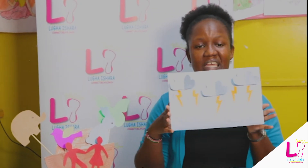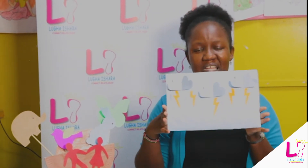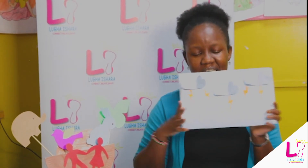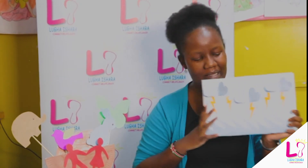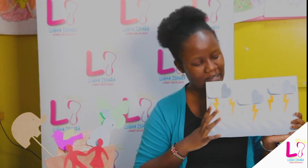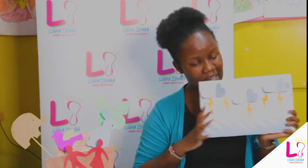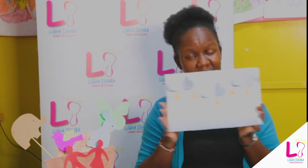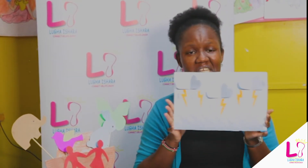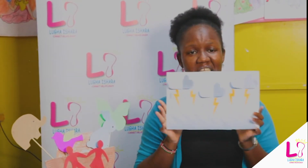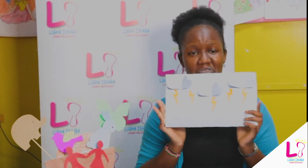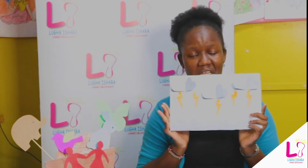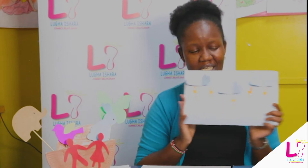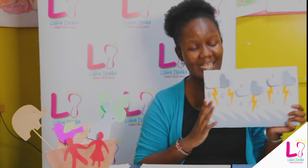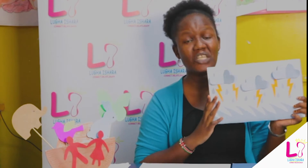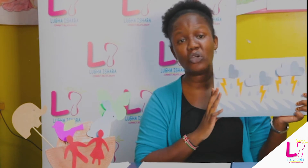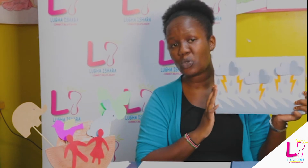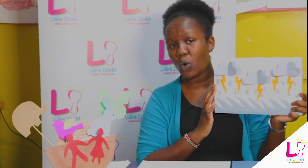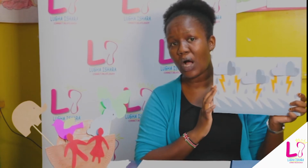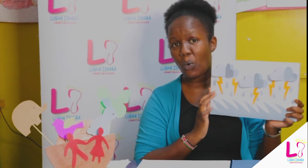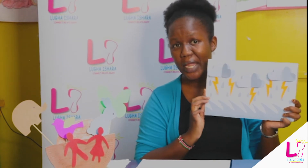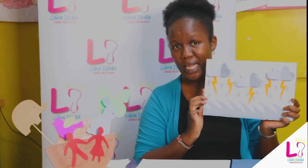rain that did not go away.